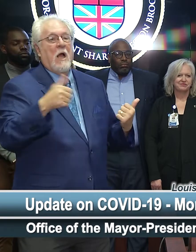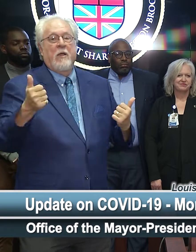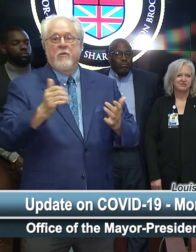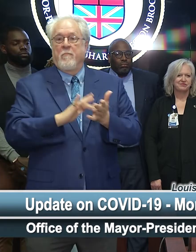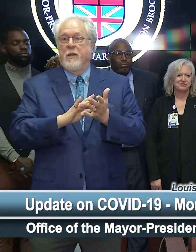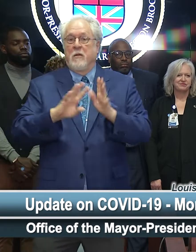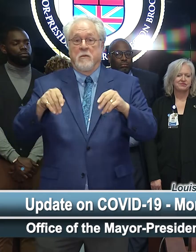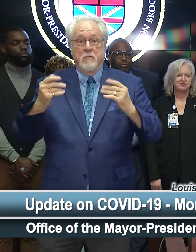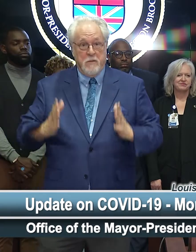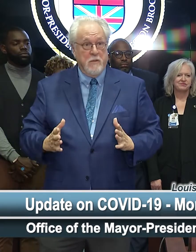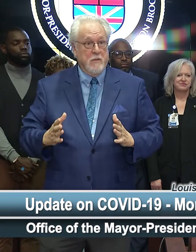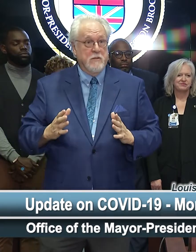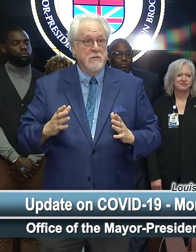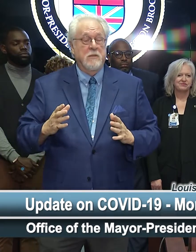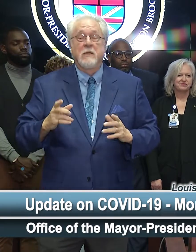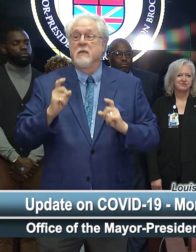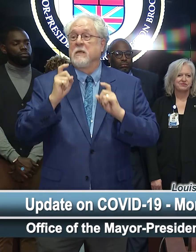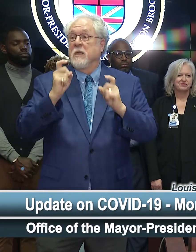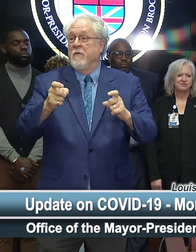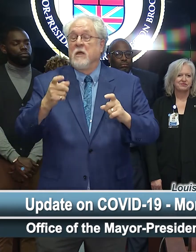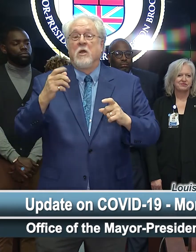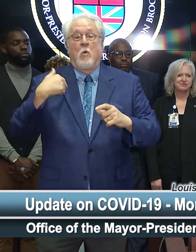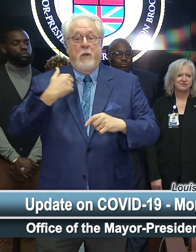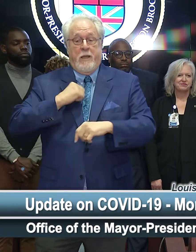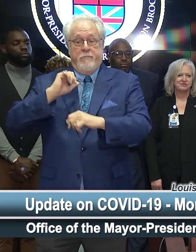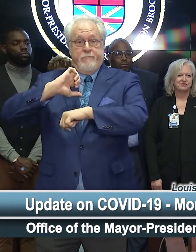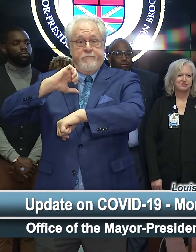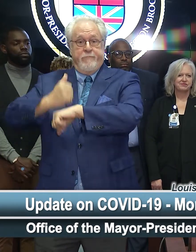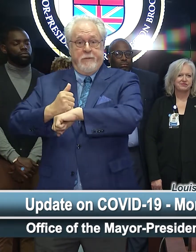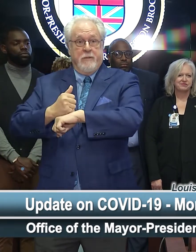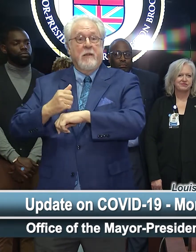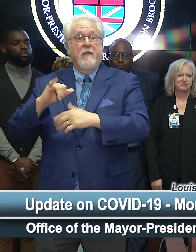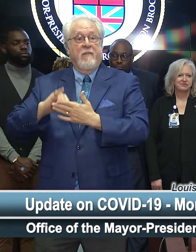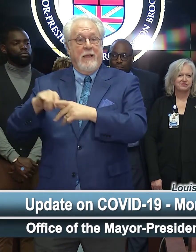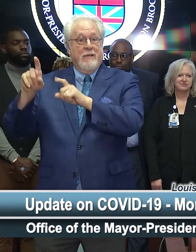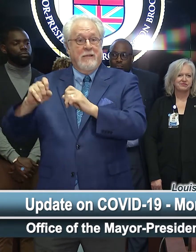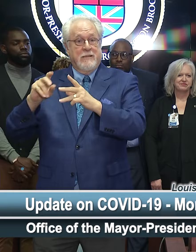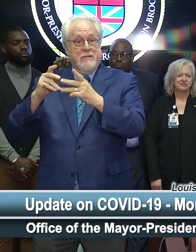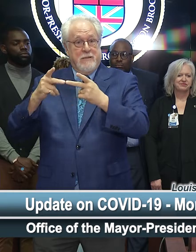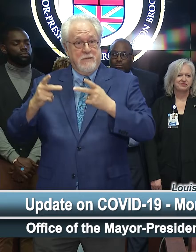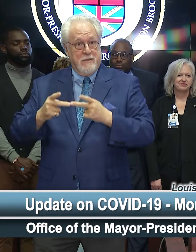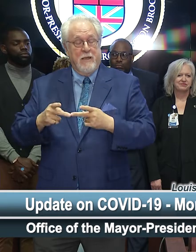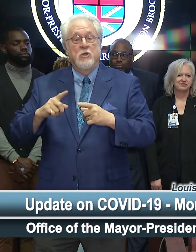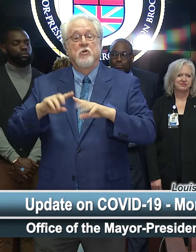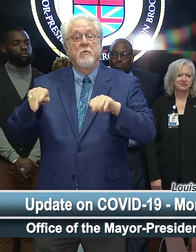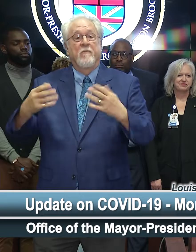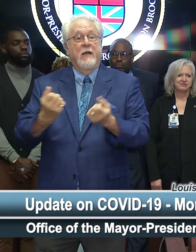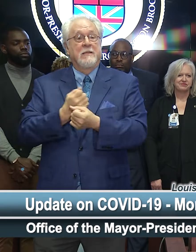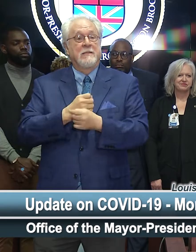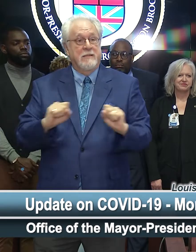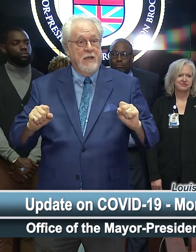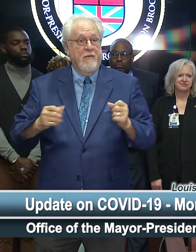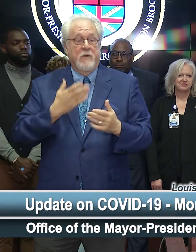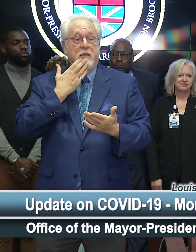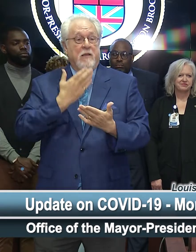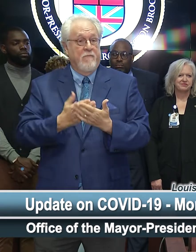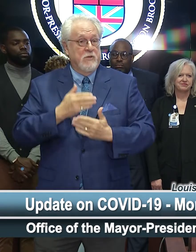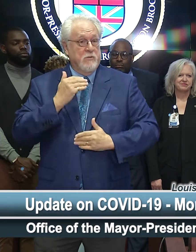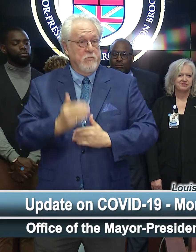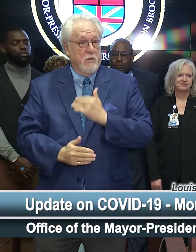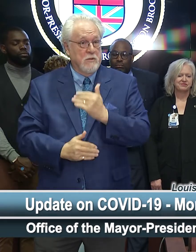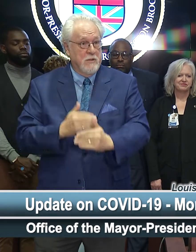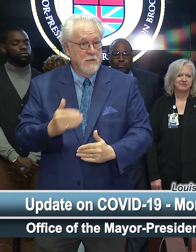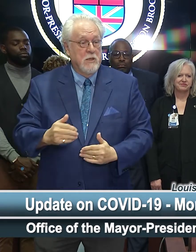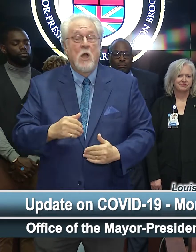community has provided so that we could put up this testing site today to provide a very safe and efficient process for our patients.